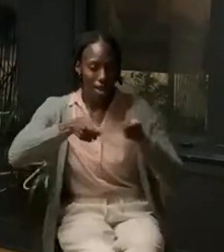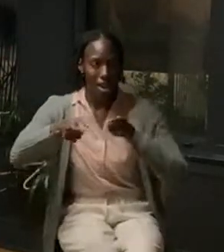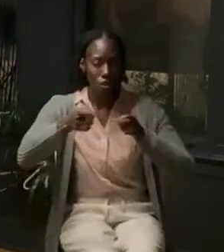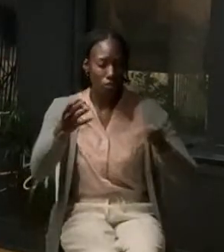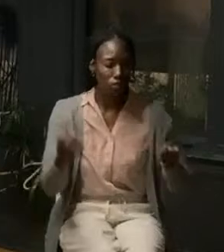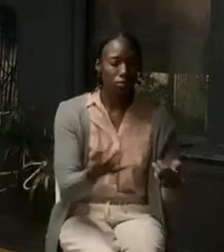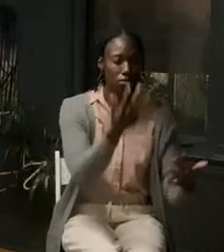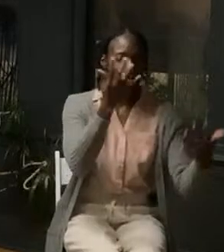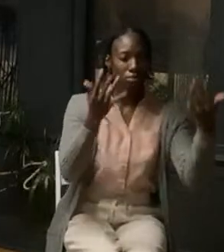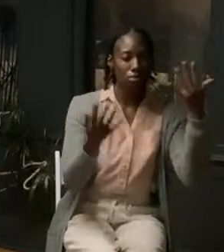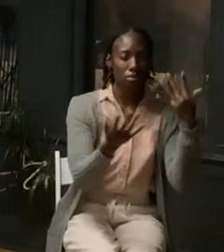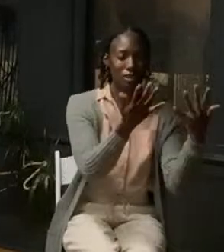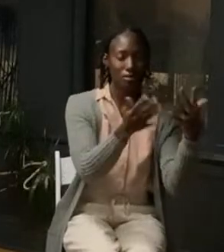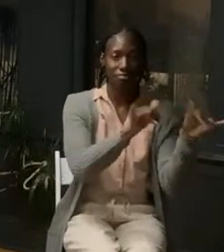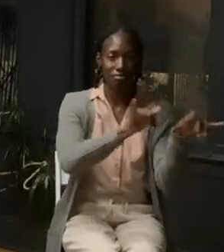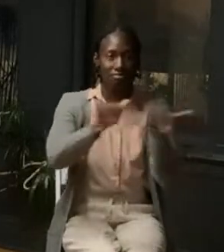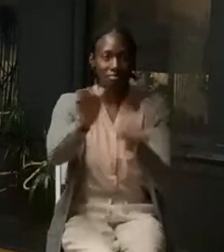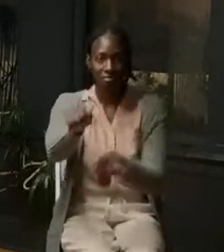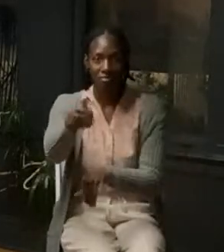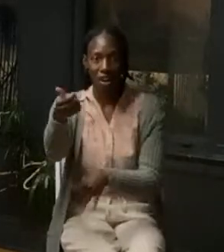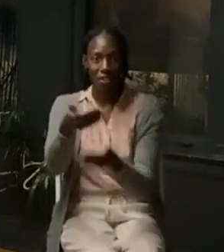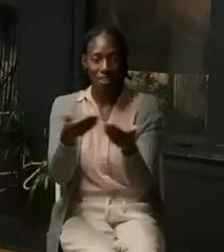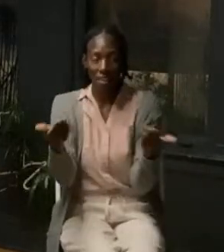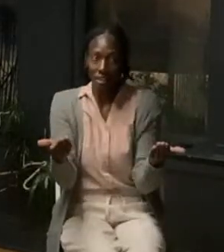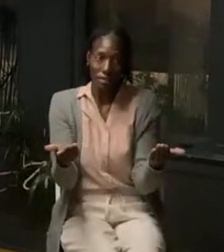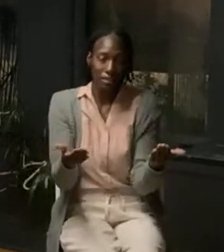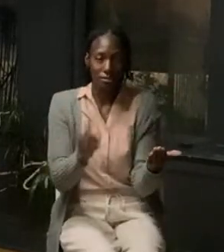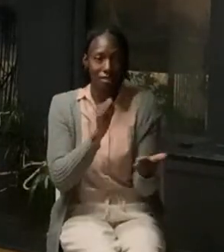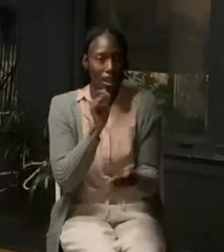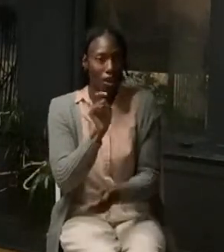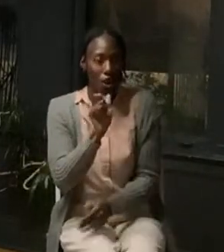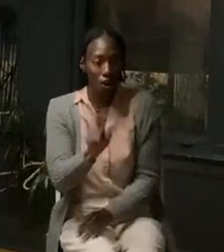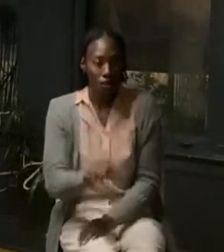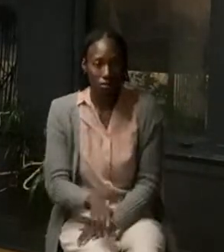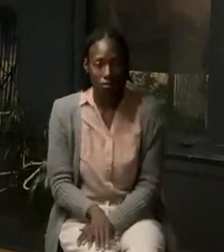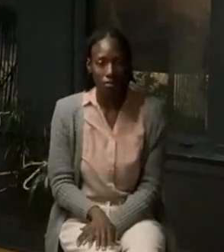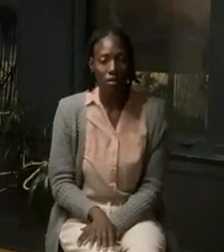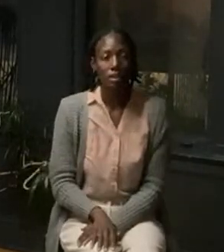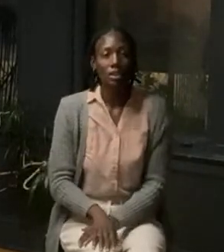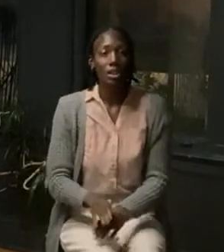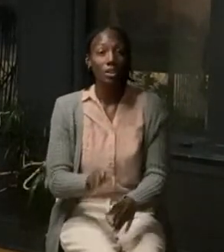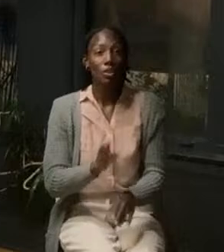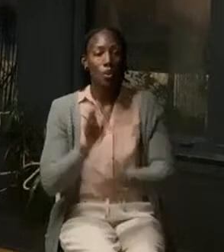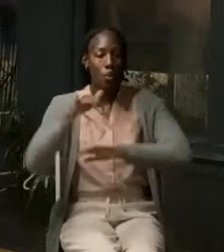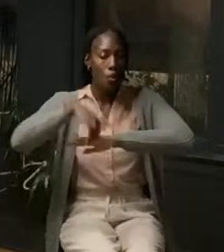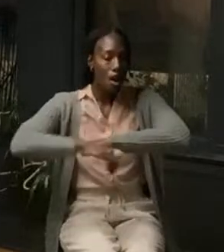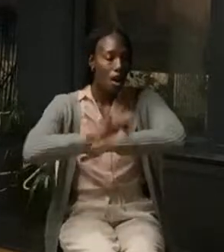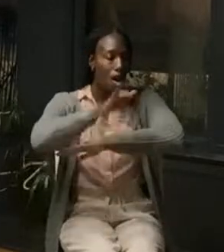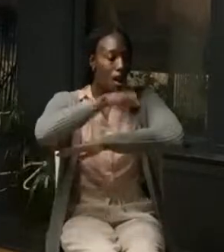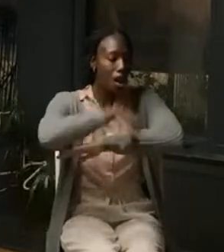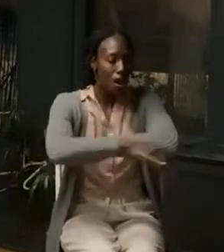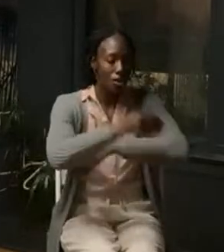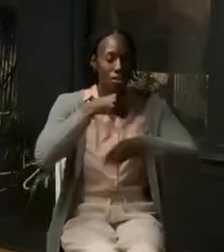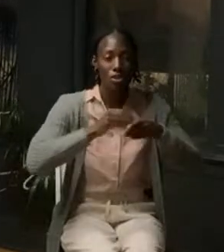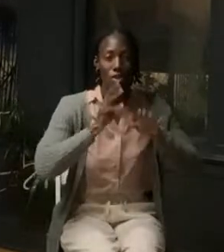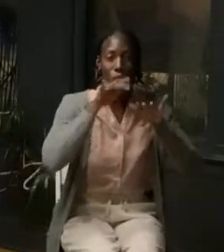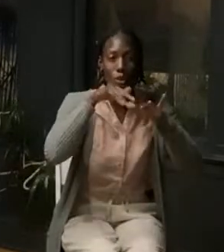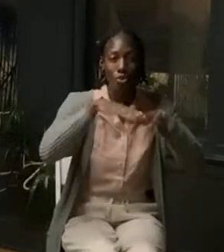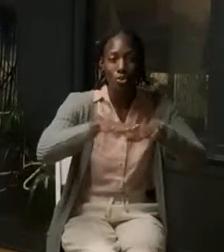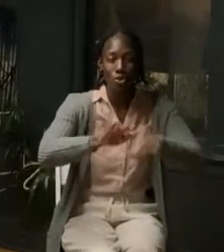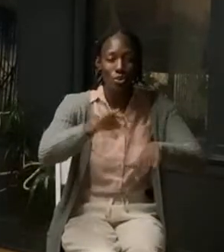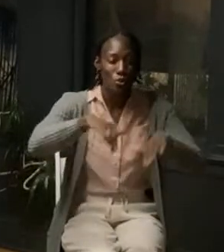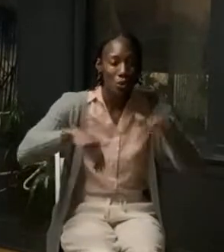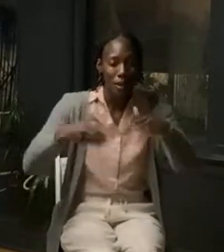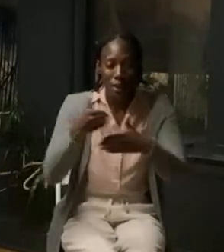of the world as everything else, not at all. The great whales of the ocean swimming between cities do not see